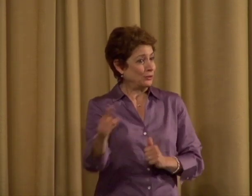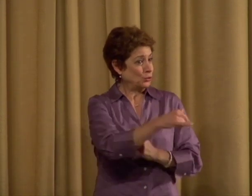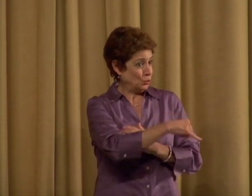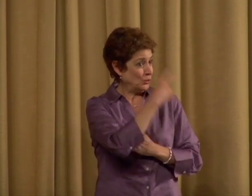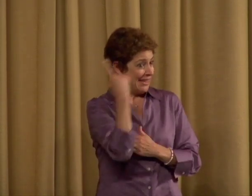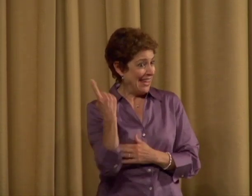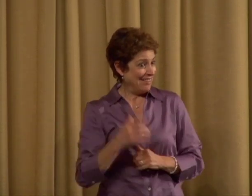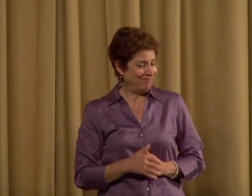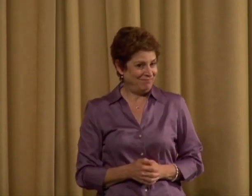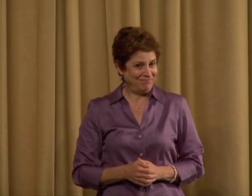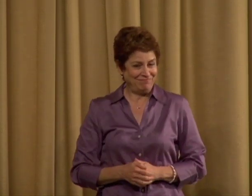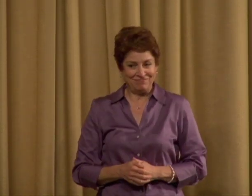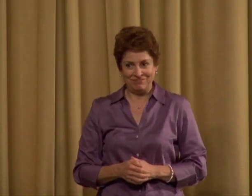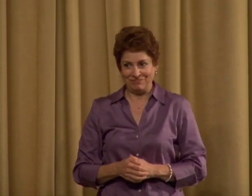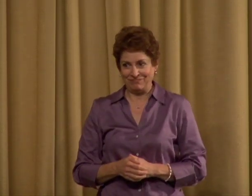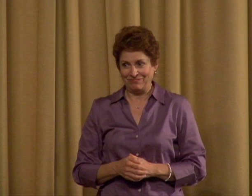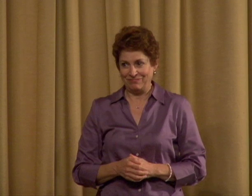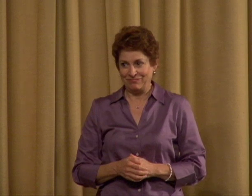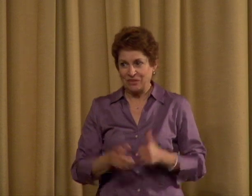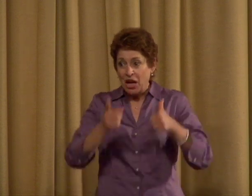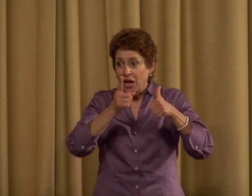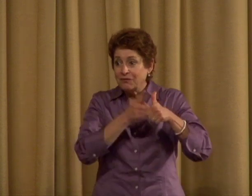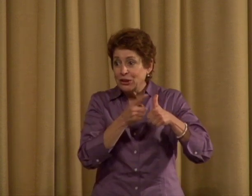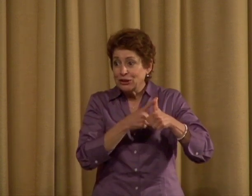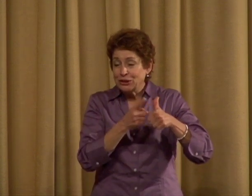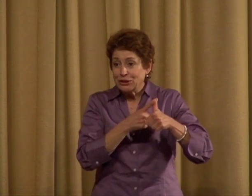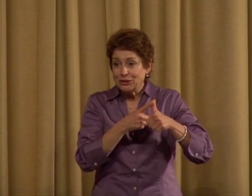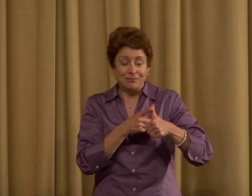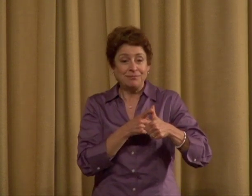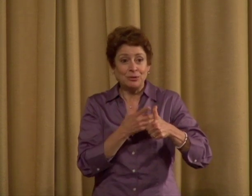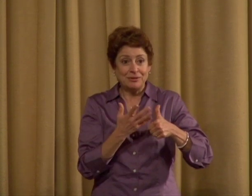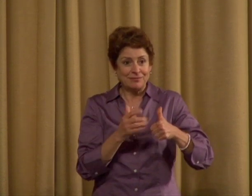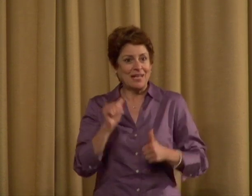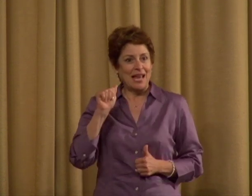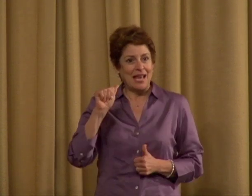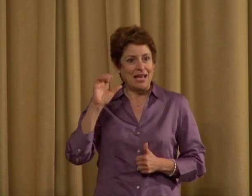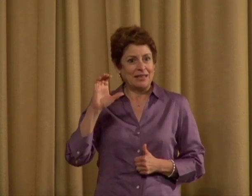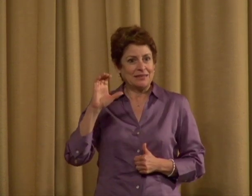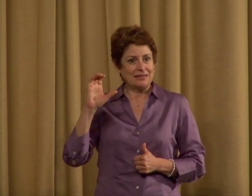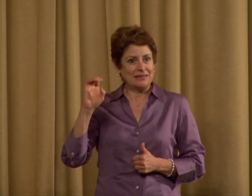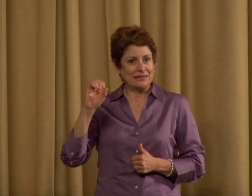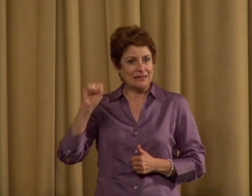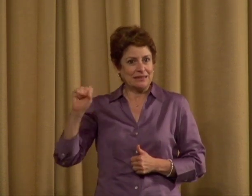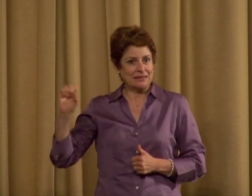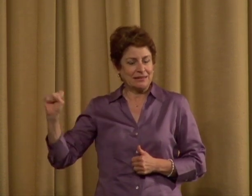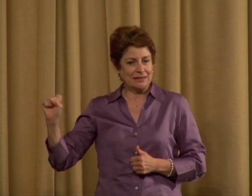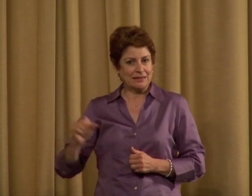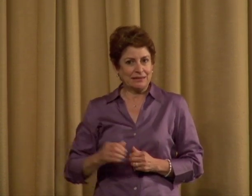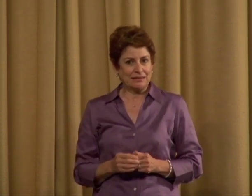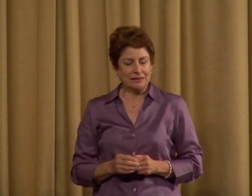selected 2 facets that I'd like to share with you today. The first being